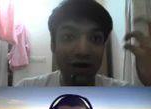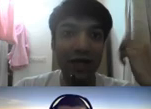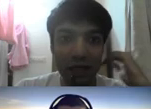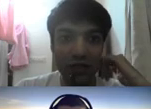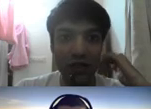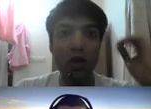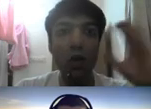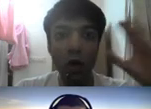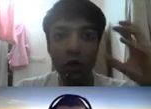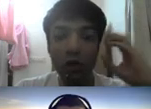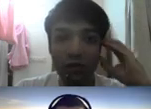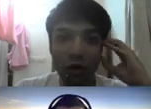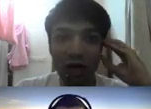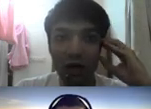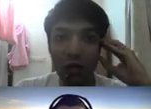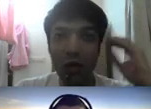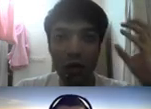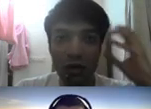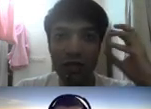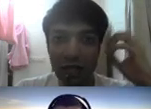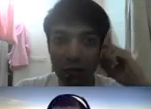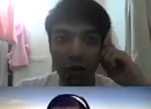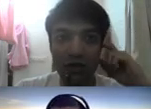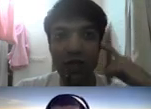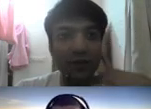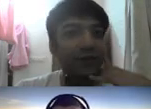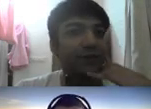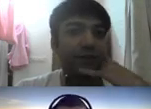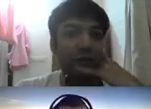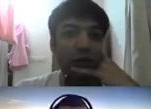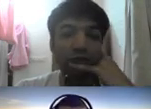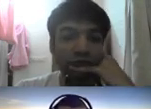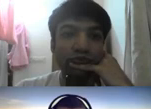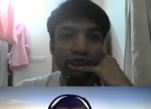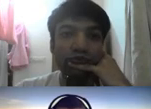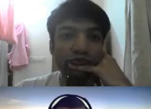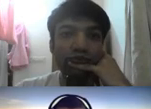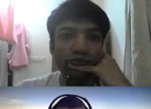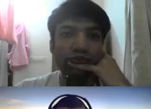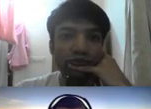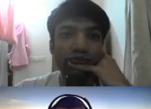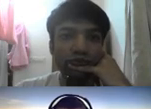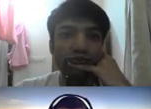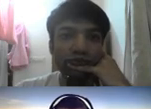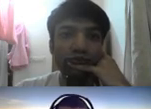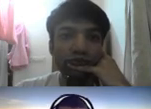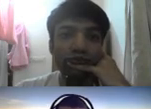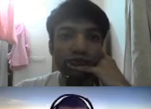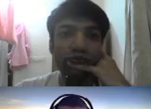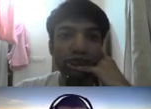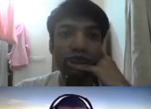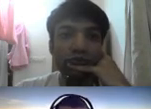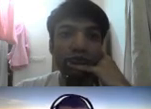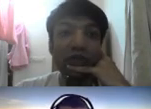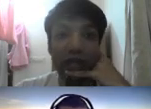sign language detection or recognition? What do you look for and what is it? Yeah. So if by like reviewing you mean